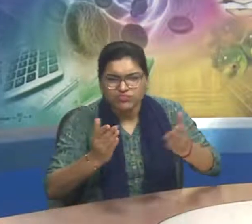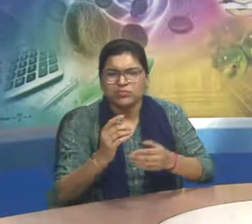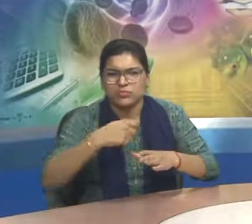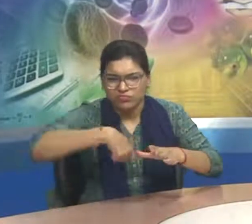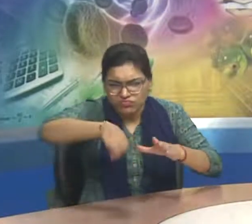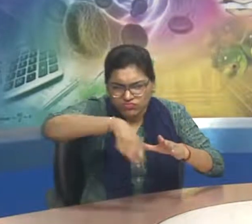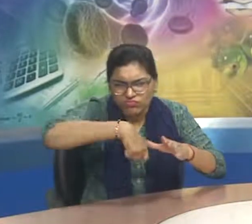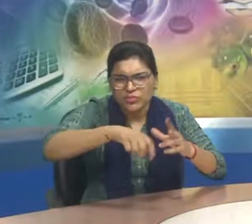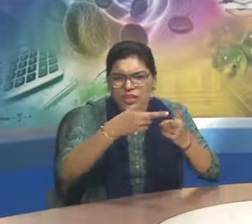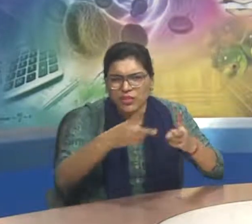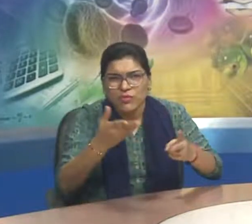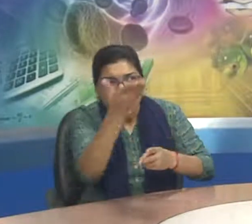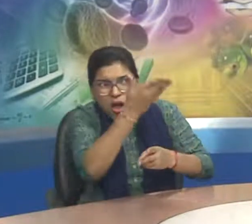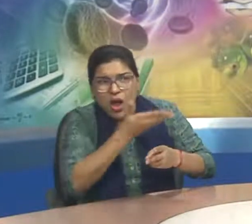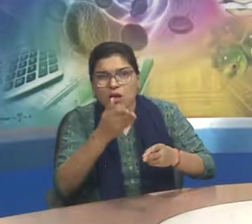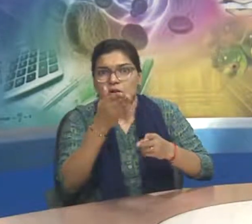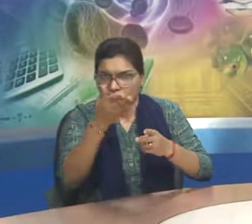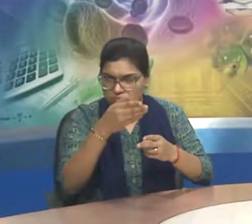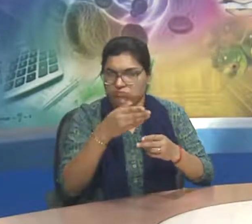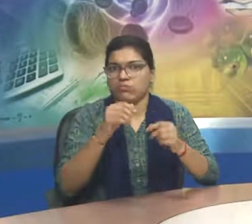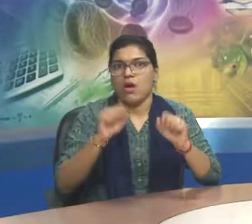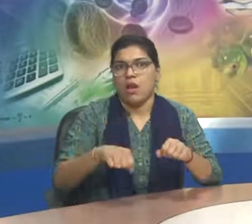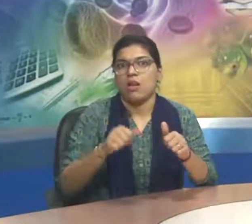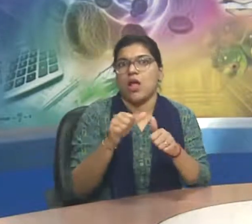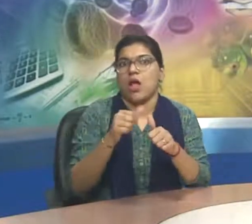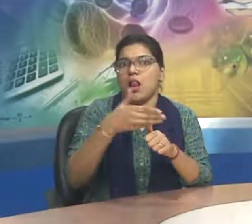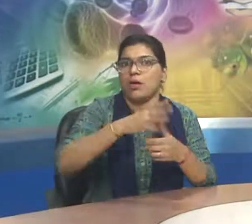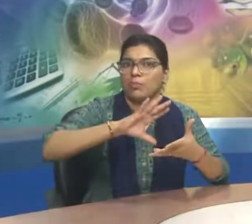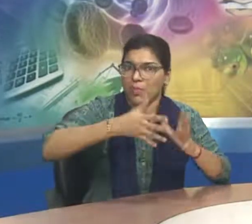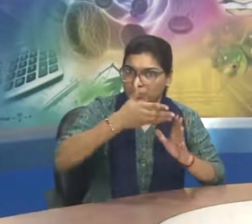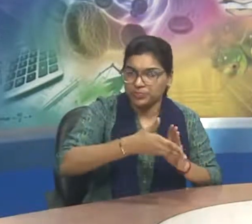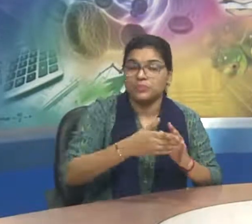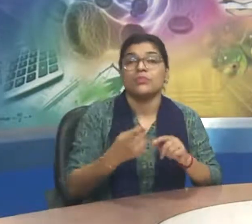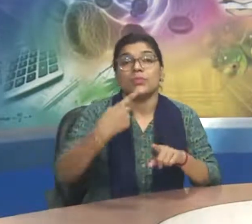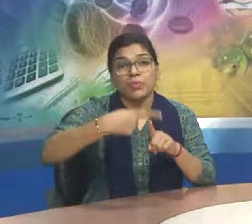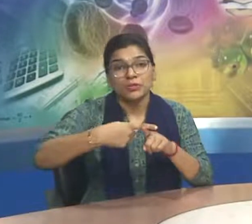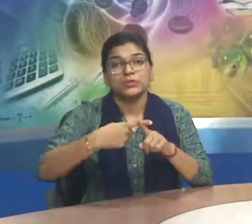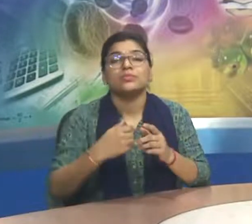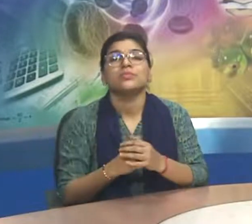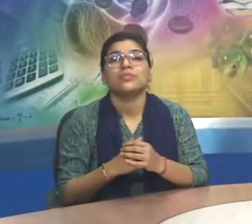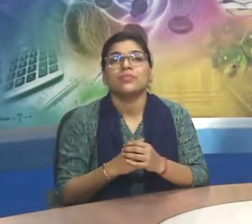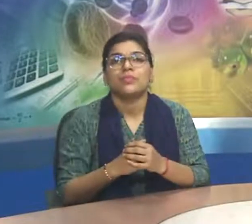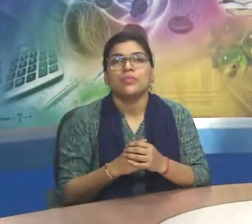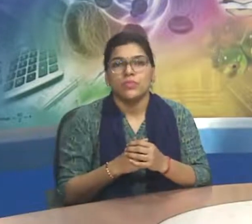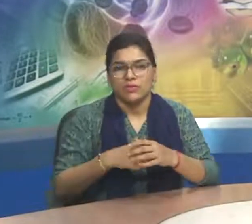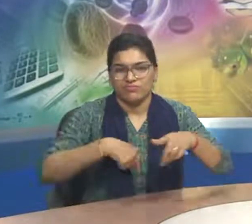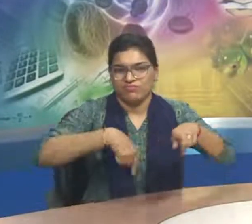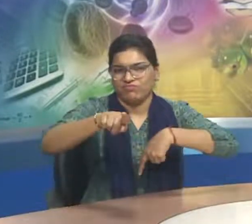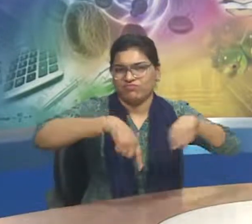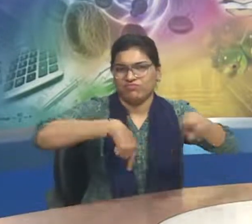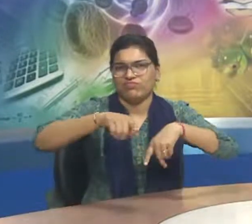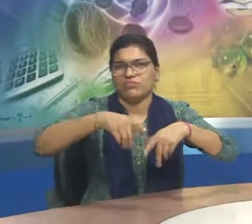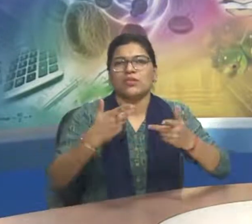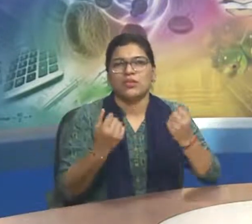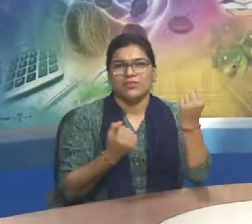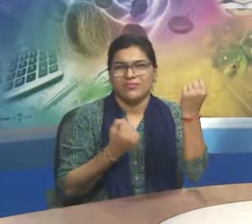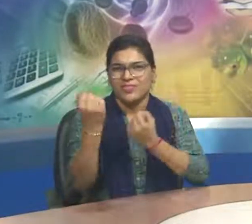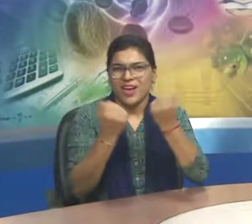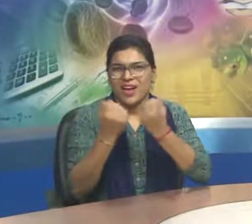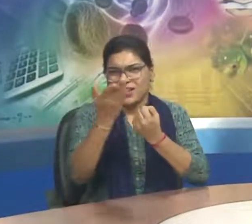use at home while cooking. They are all made up of aluminium. And